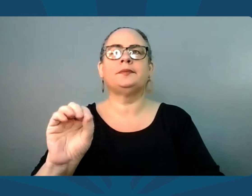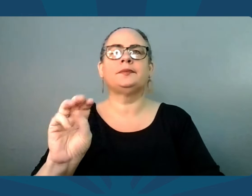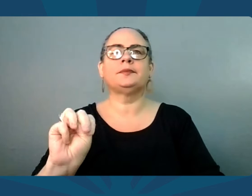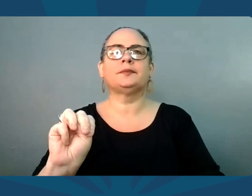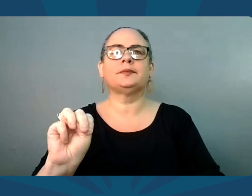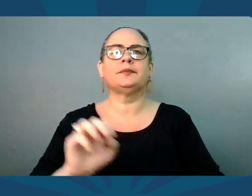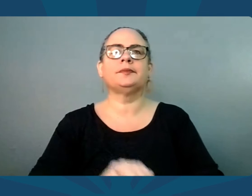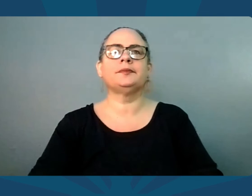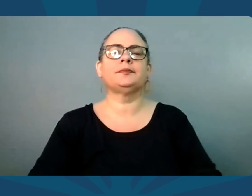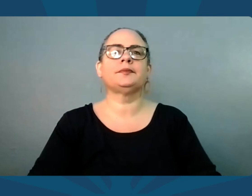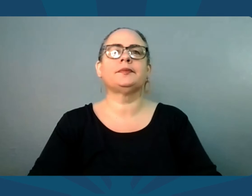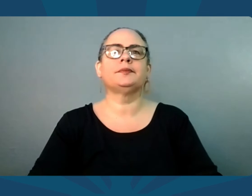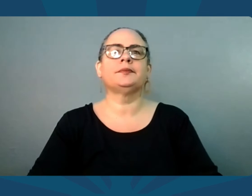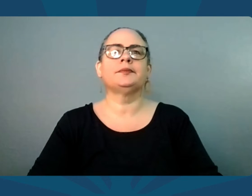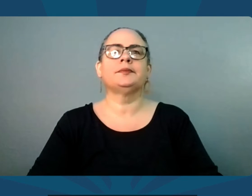www.scottpoden.com.